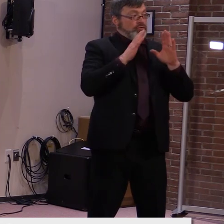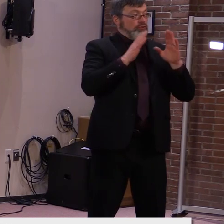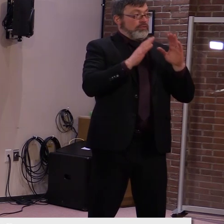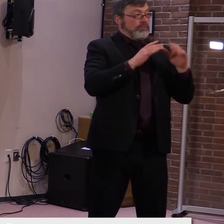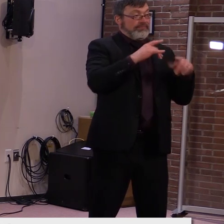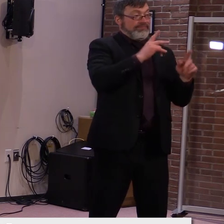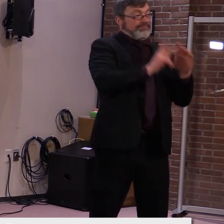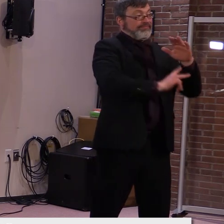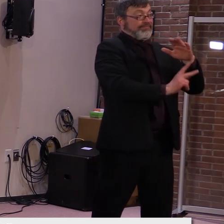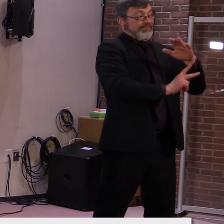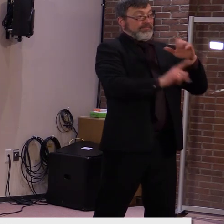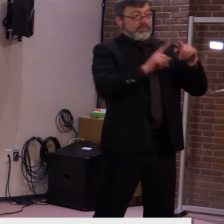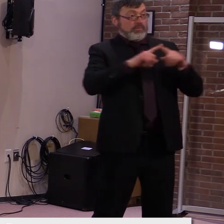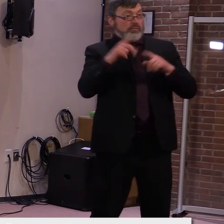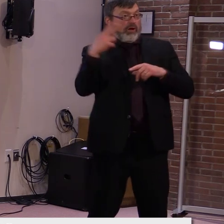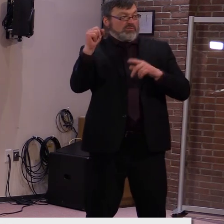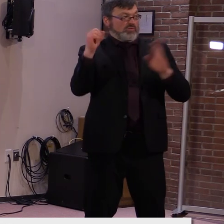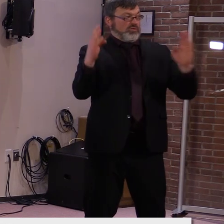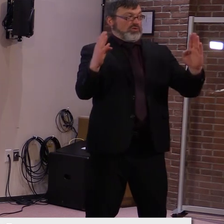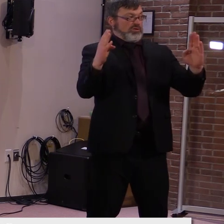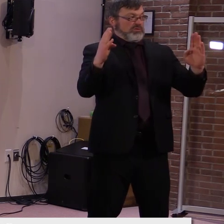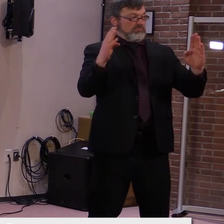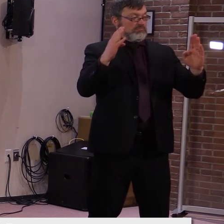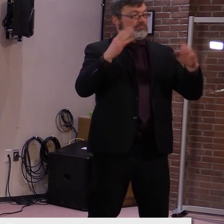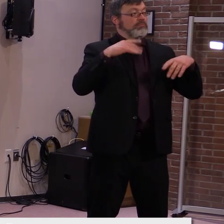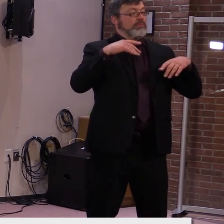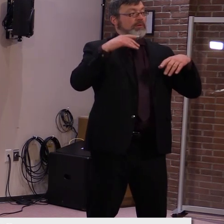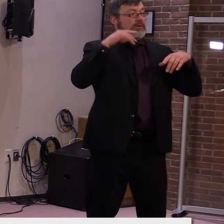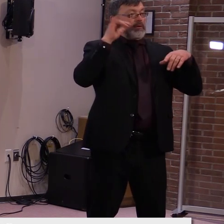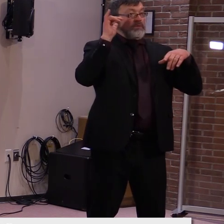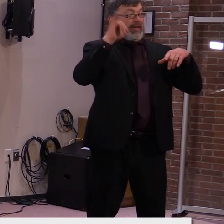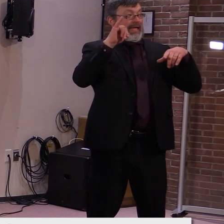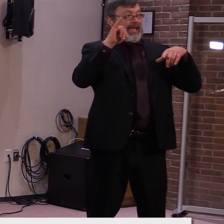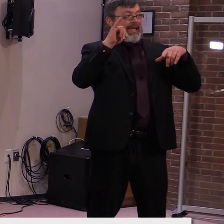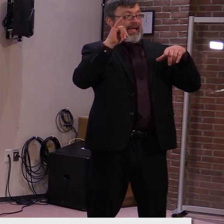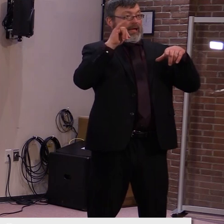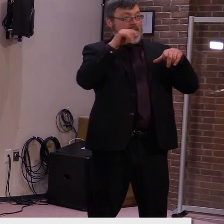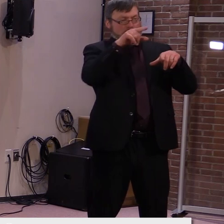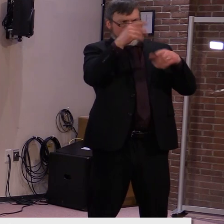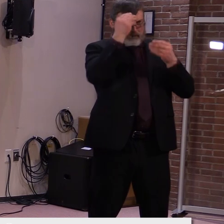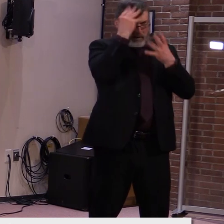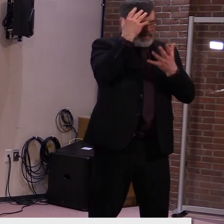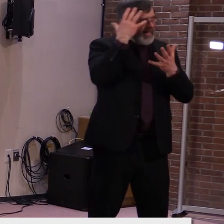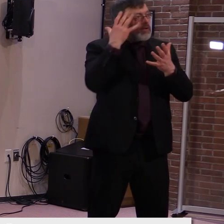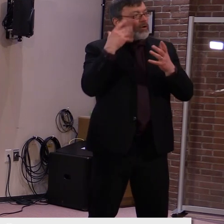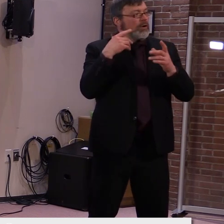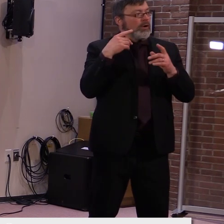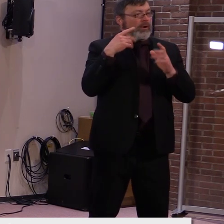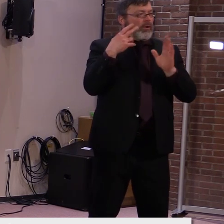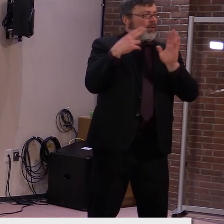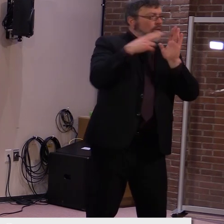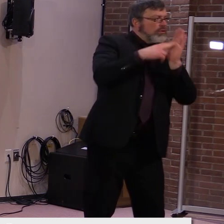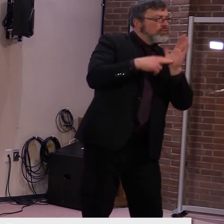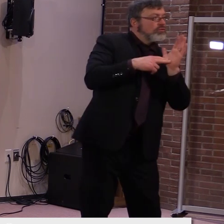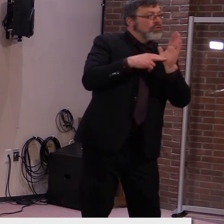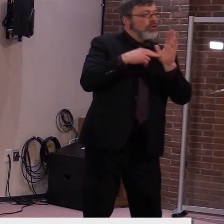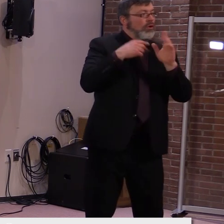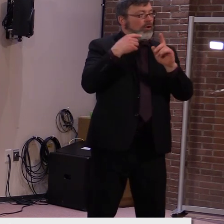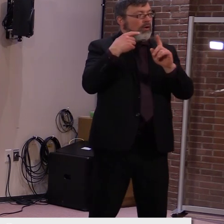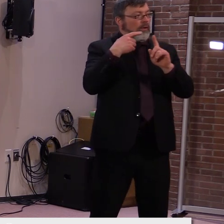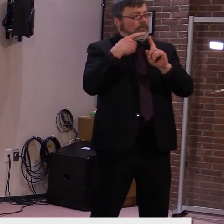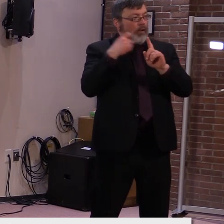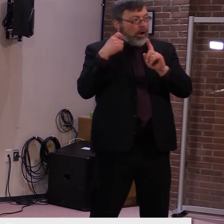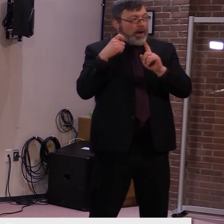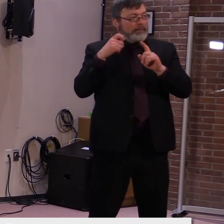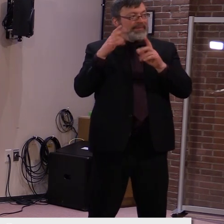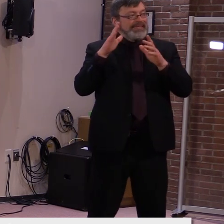and when they will be vaccinated and instructions on how to register directly from their